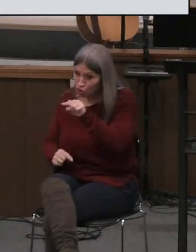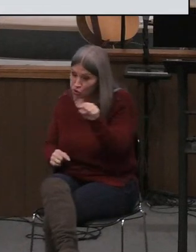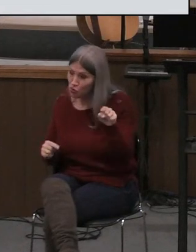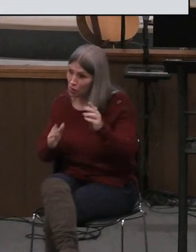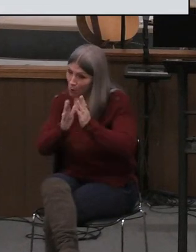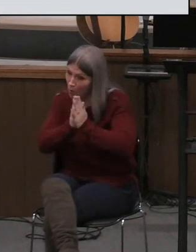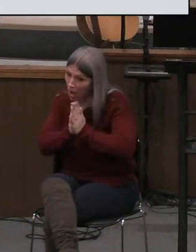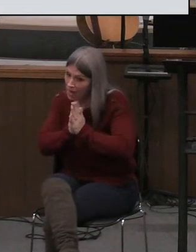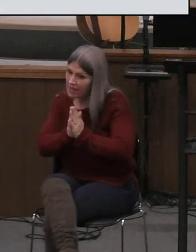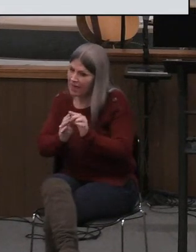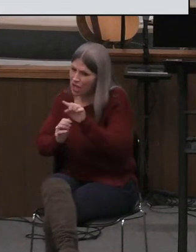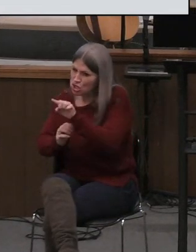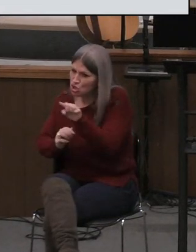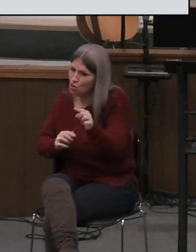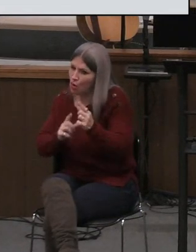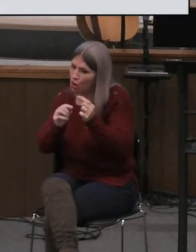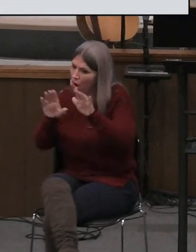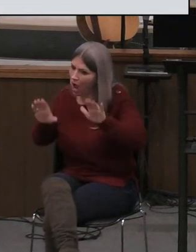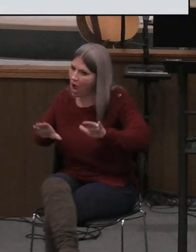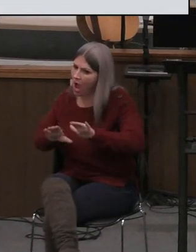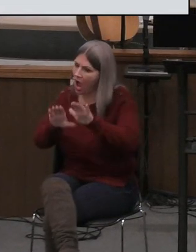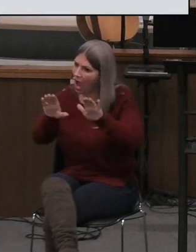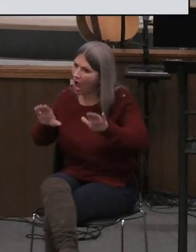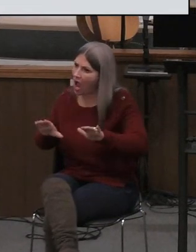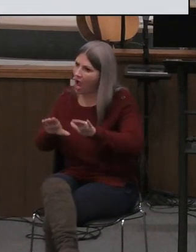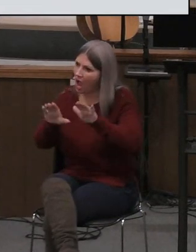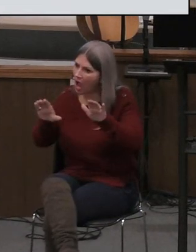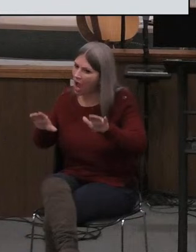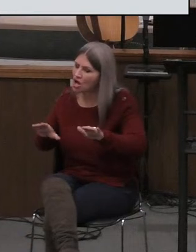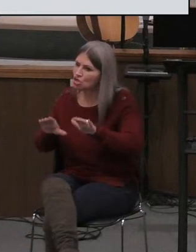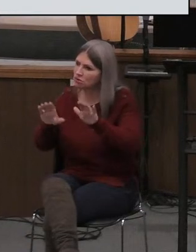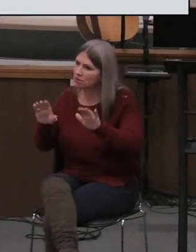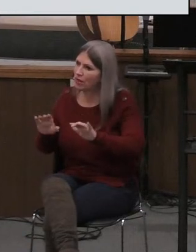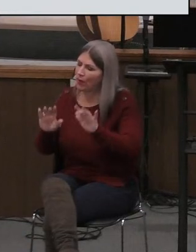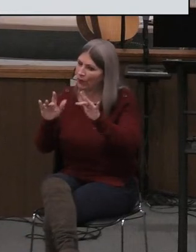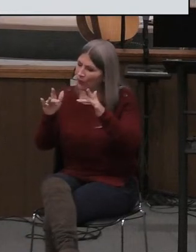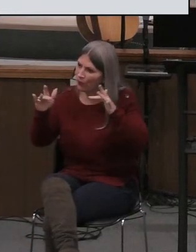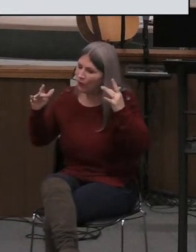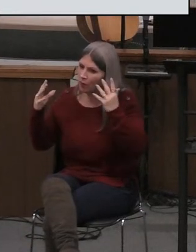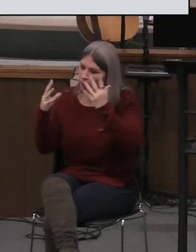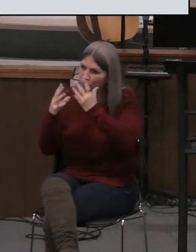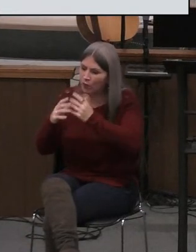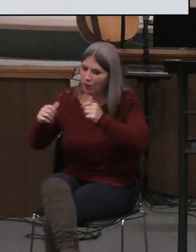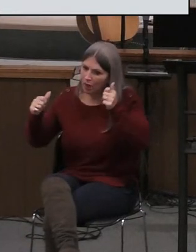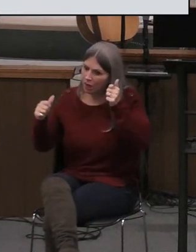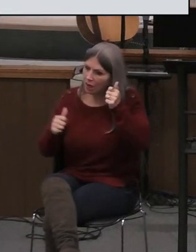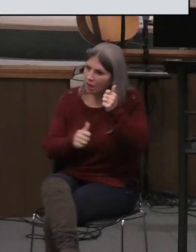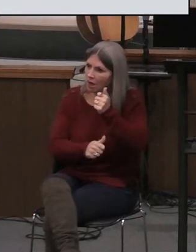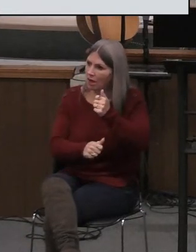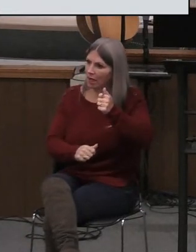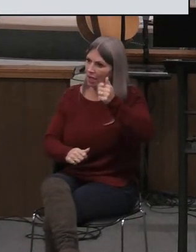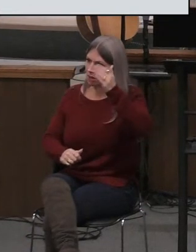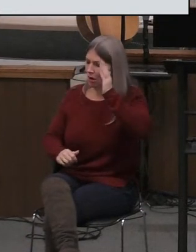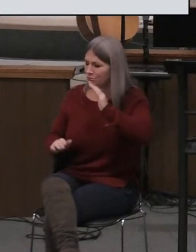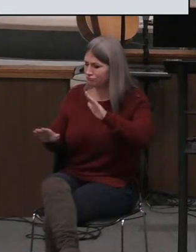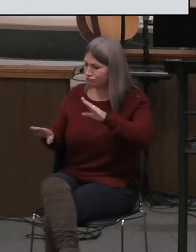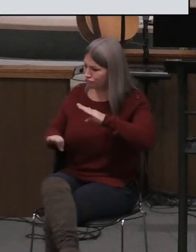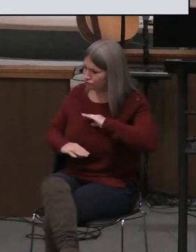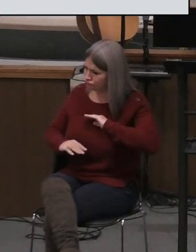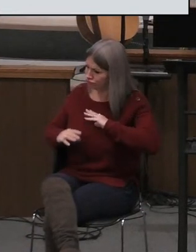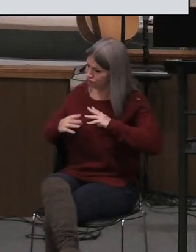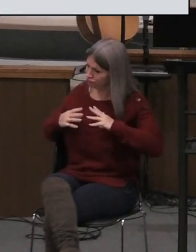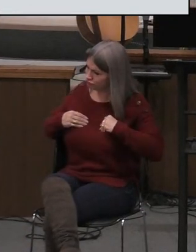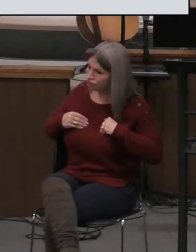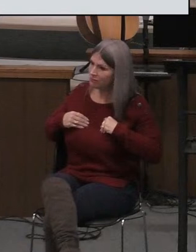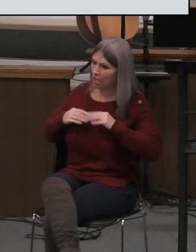so as to walk in a manner worthy of the Lord, fully pleasing him,